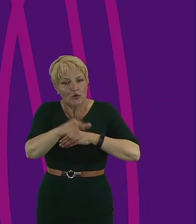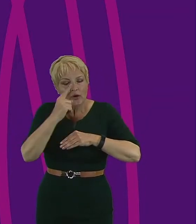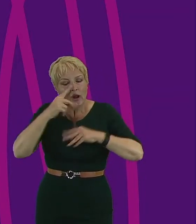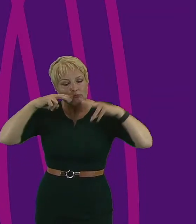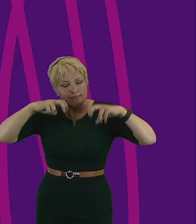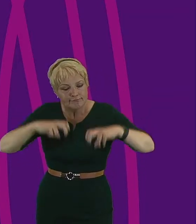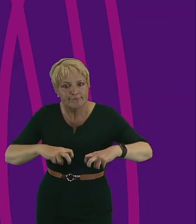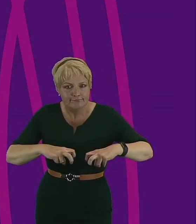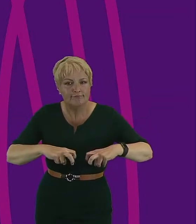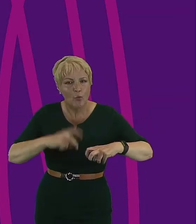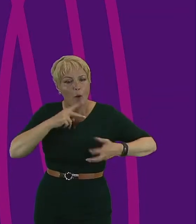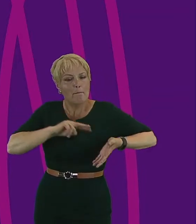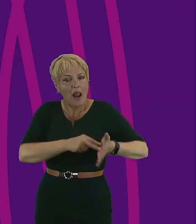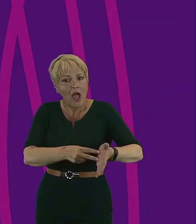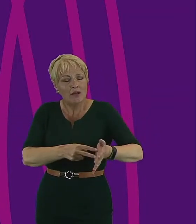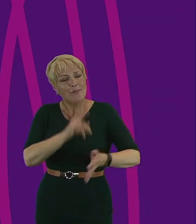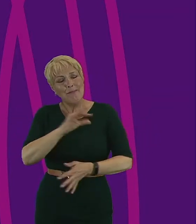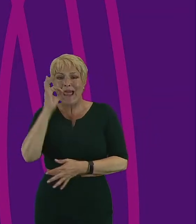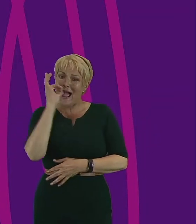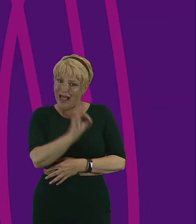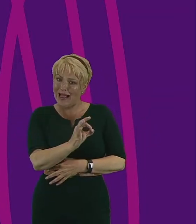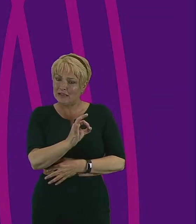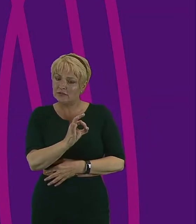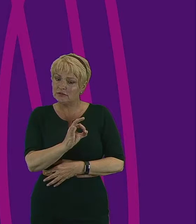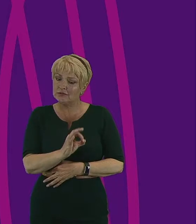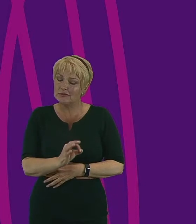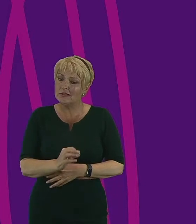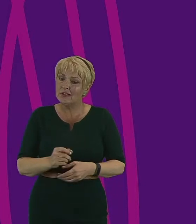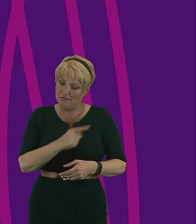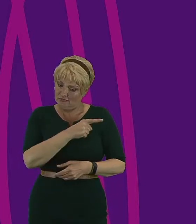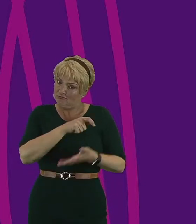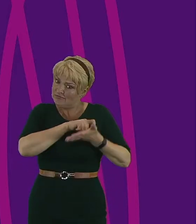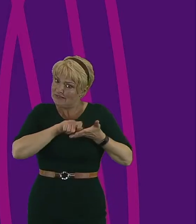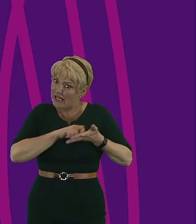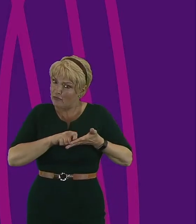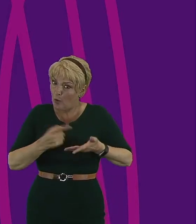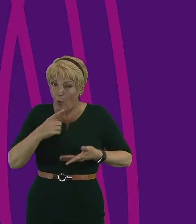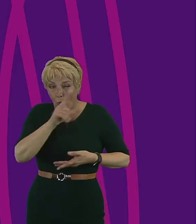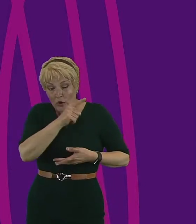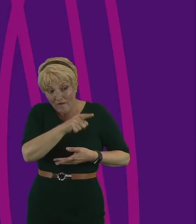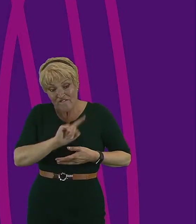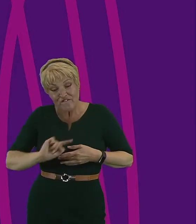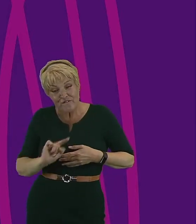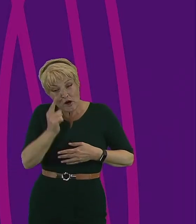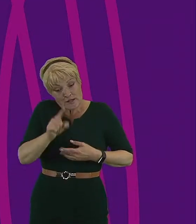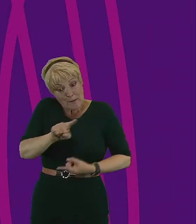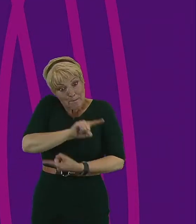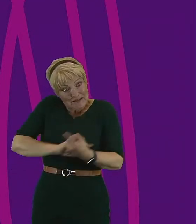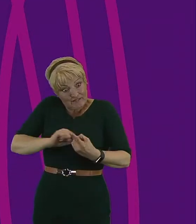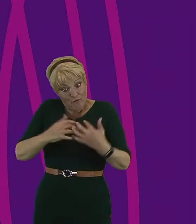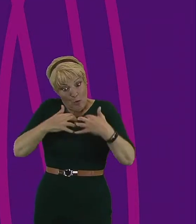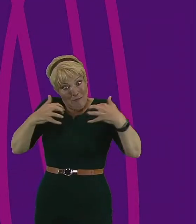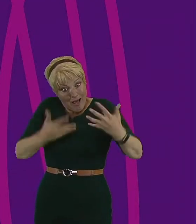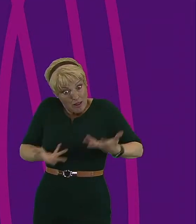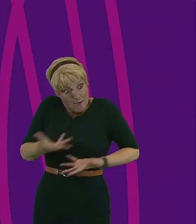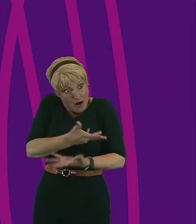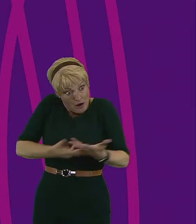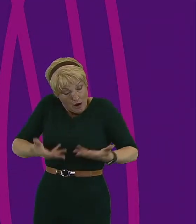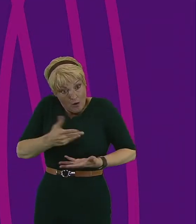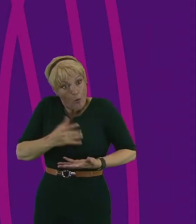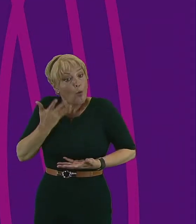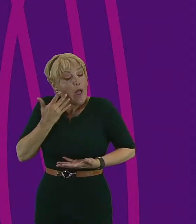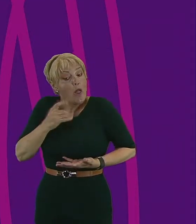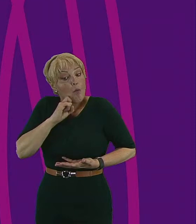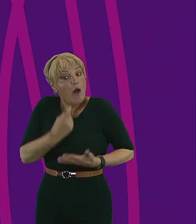wherever possible. When does the Cabinet Secretary expect the first meeting to take place? And is there scope for engagement to continue over